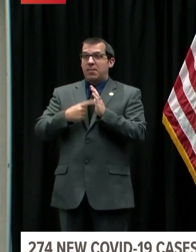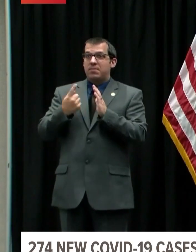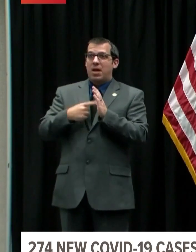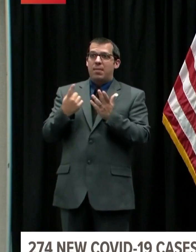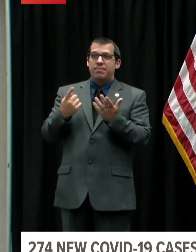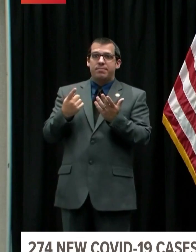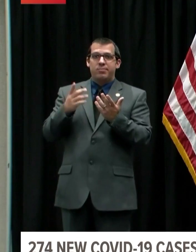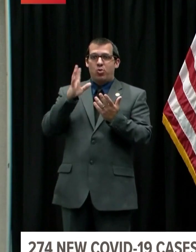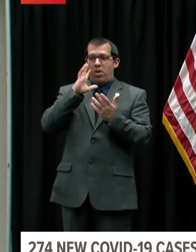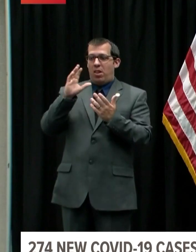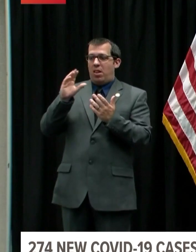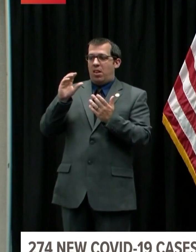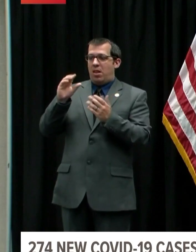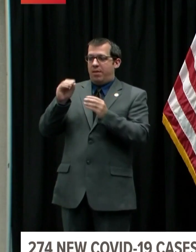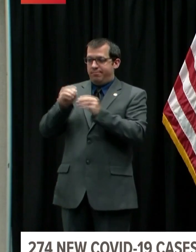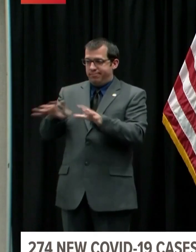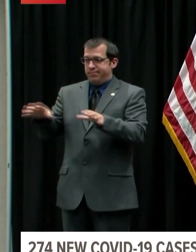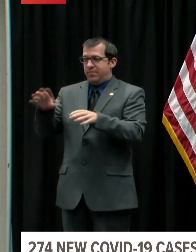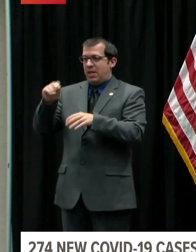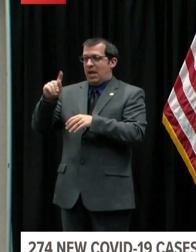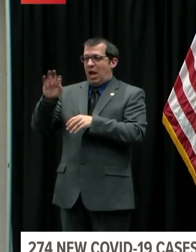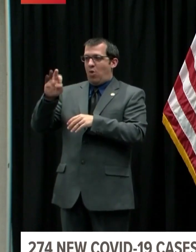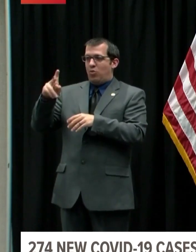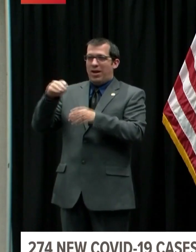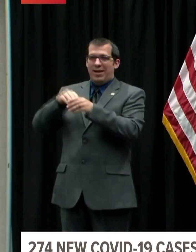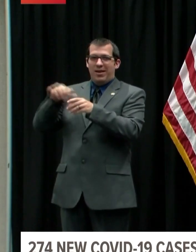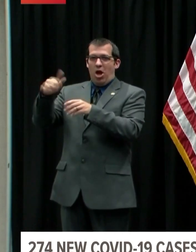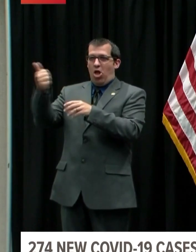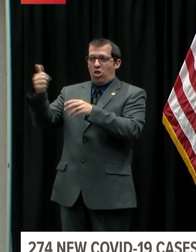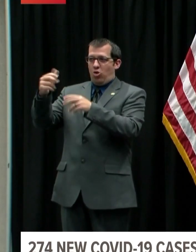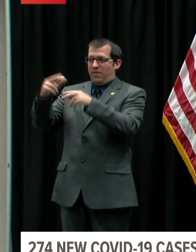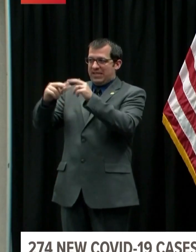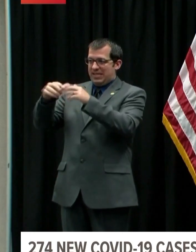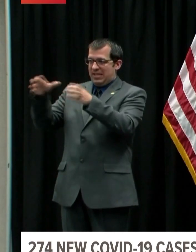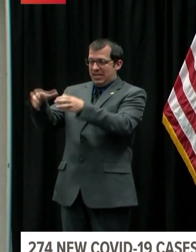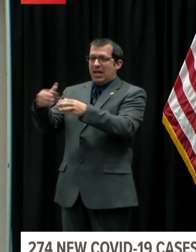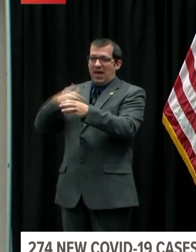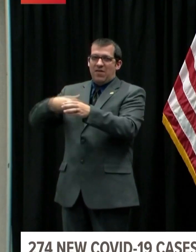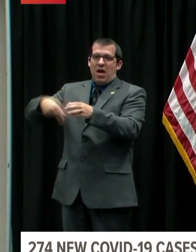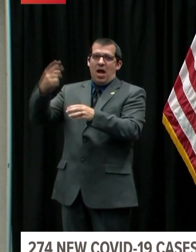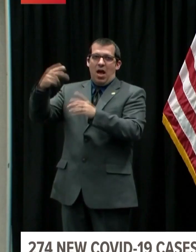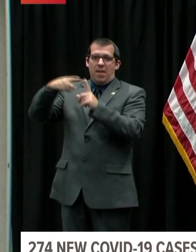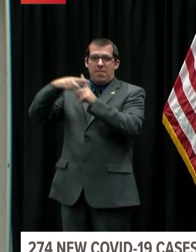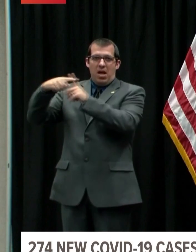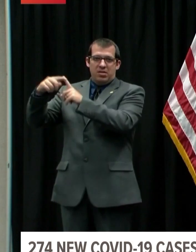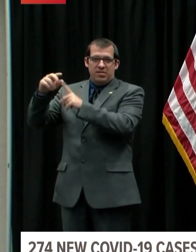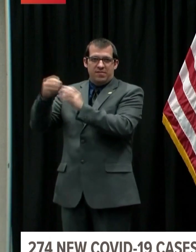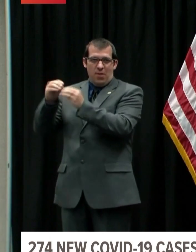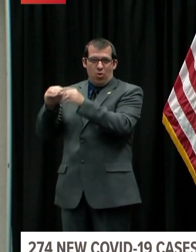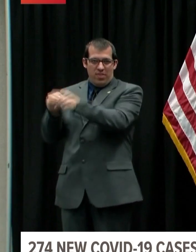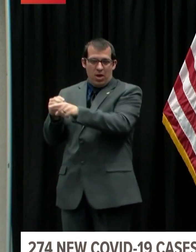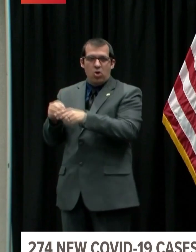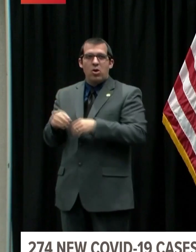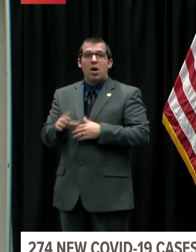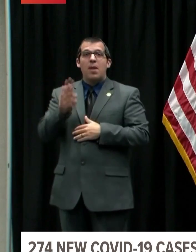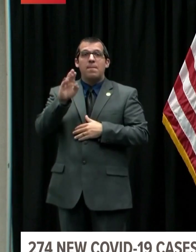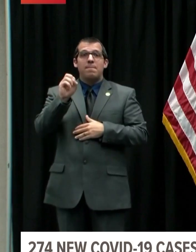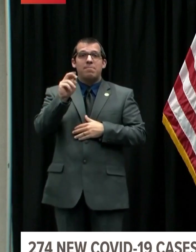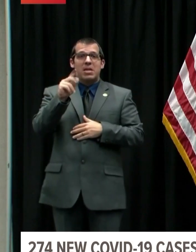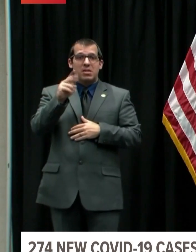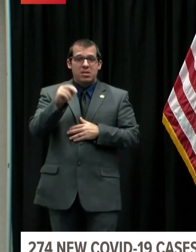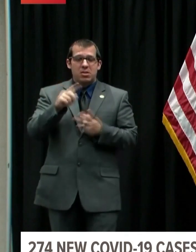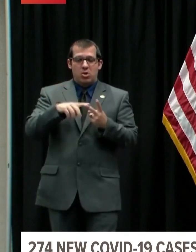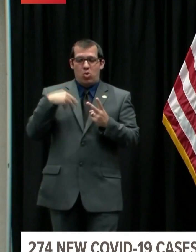have an outbreak in another congregate facility and you're going to have a high positivity rate. But in Benton and Washington County,